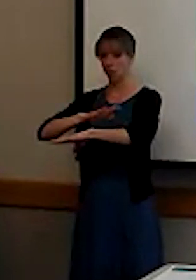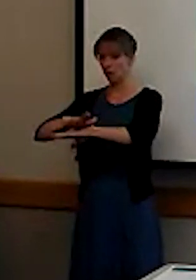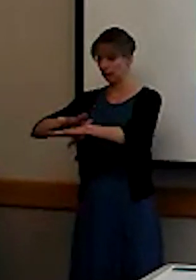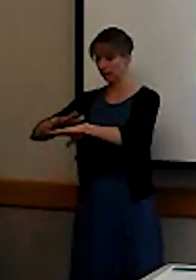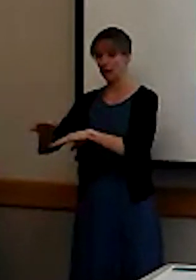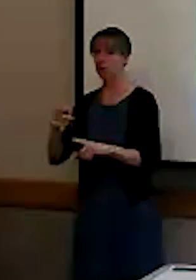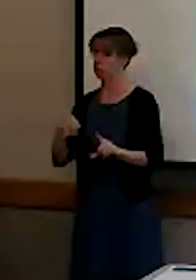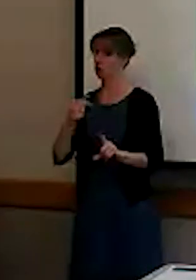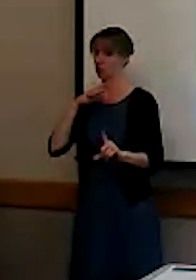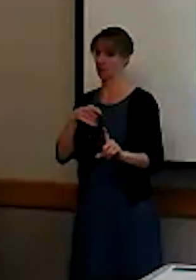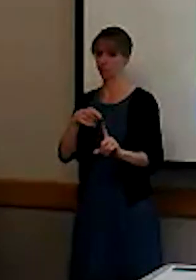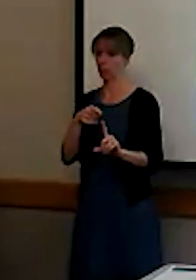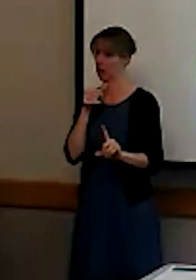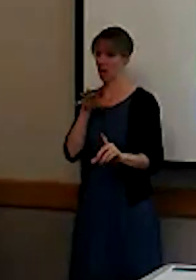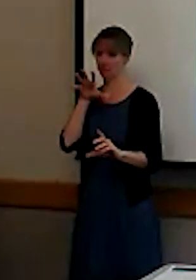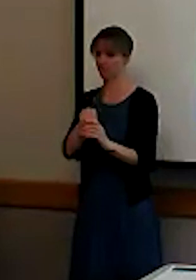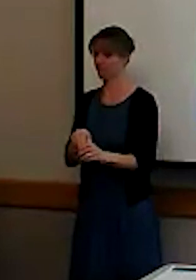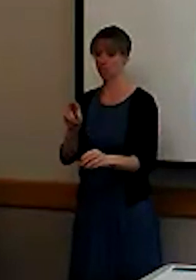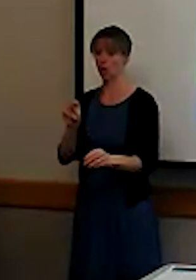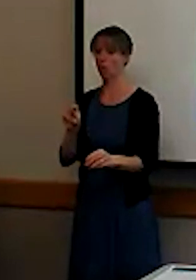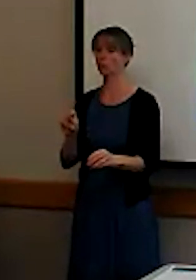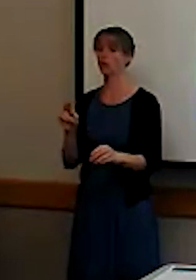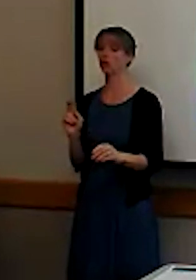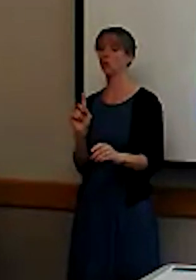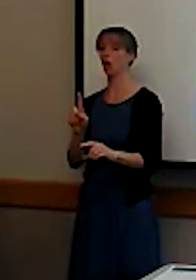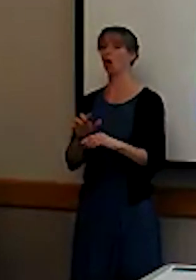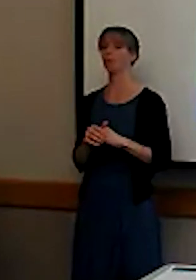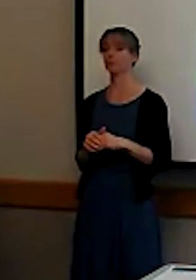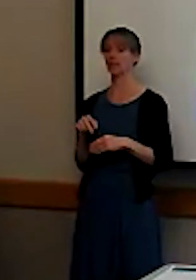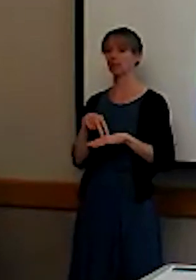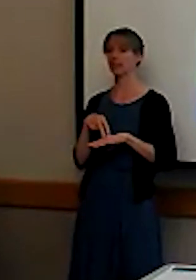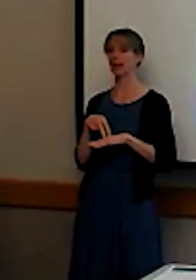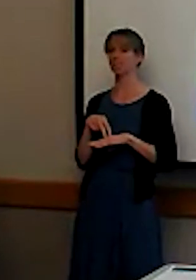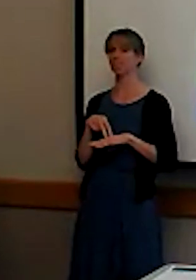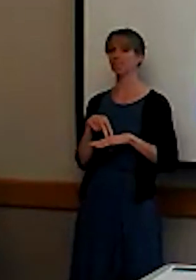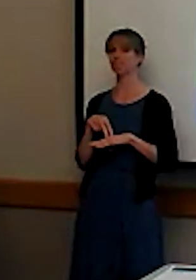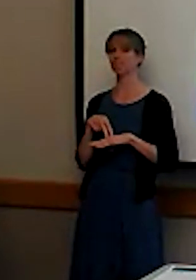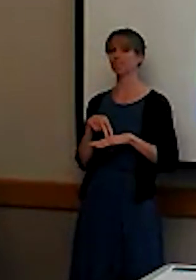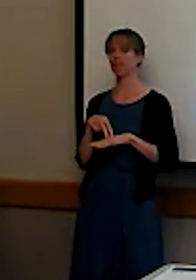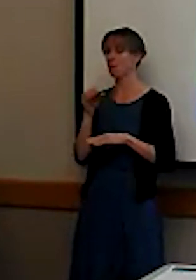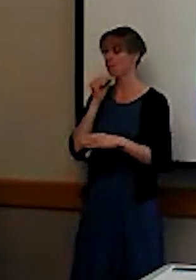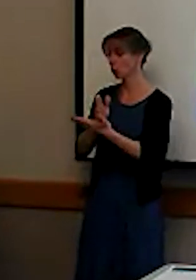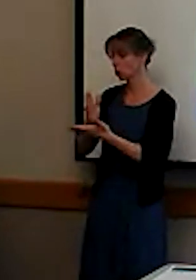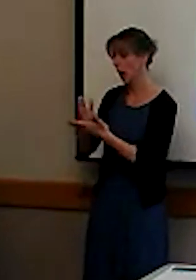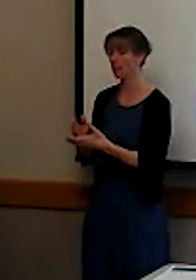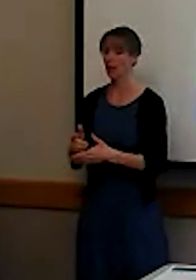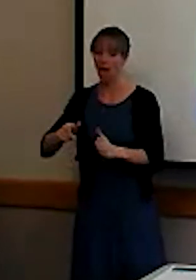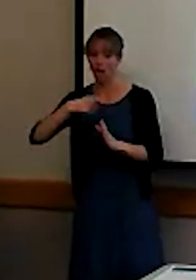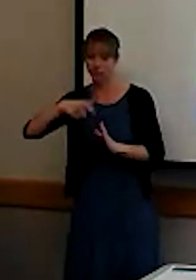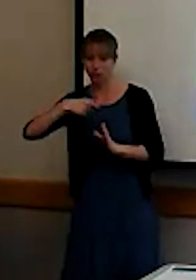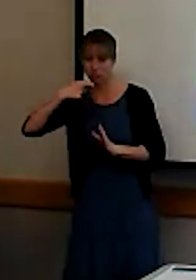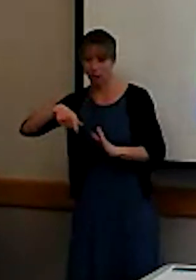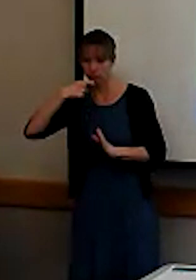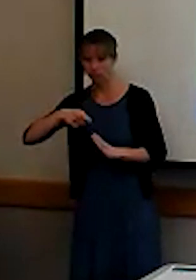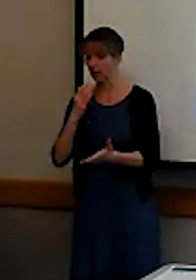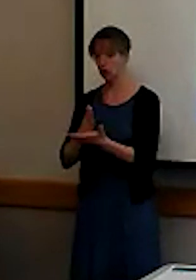not a participant. She would come in and she would just stand there. And if we were chopping foods, well, she would eat it,